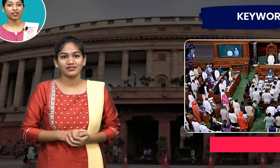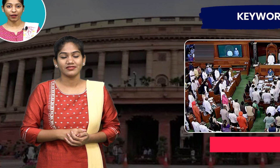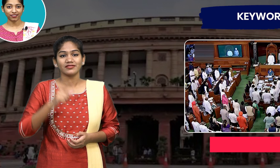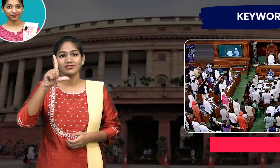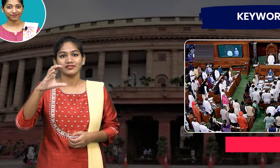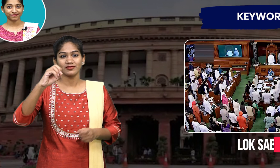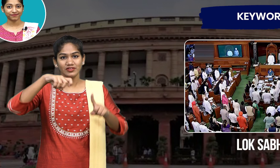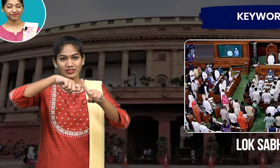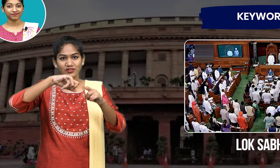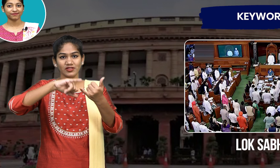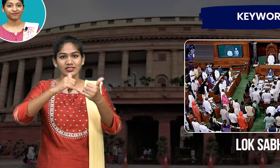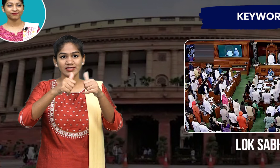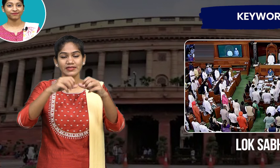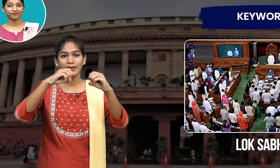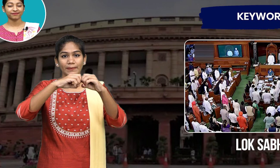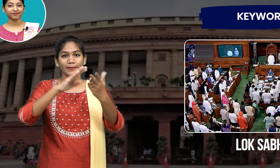Lok Sabha.